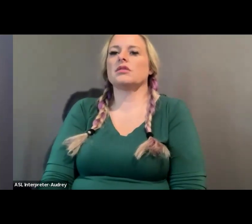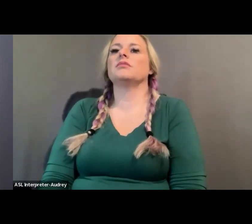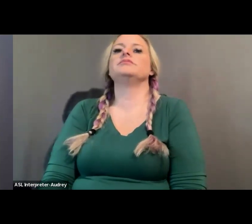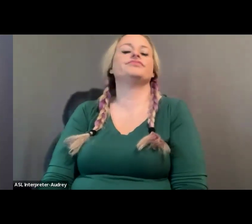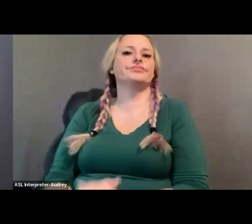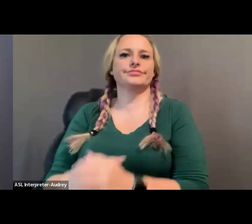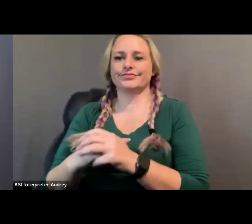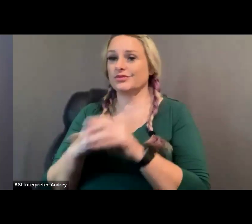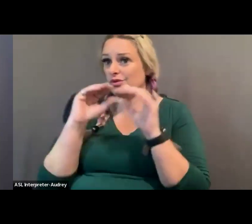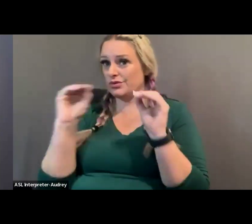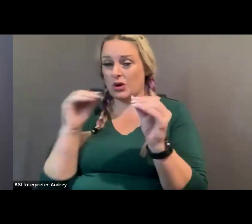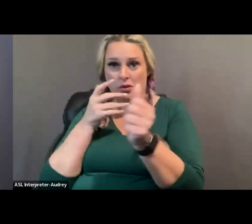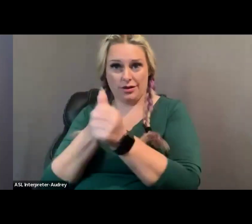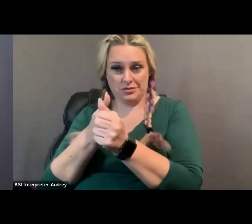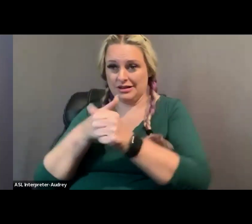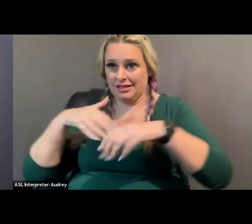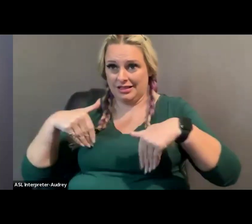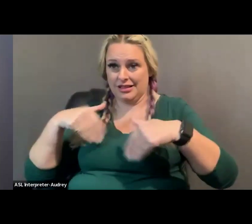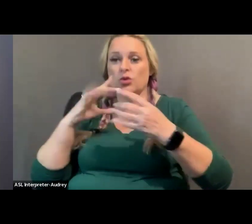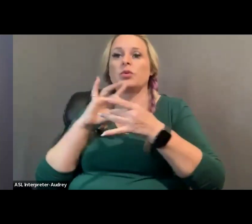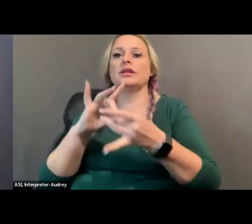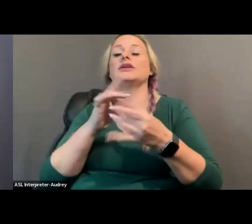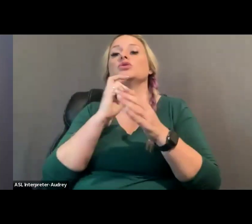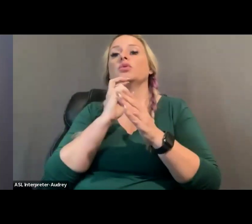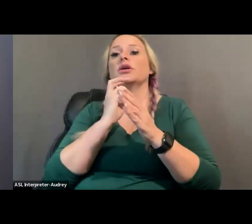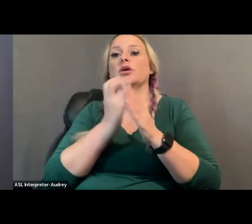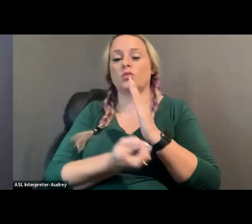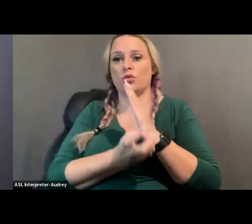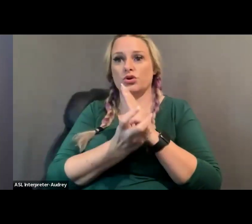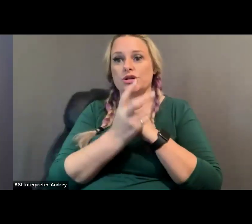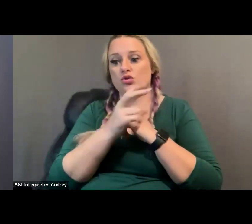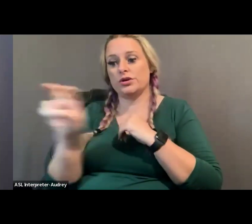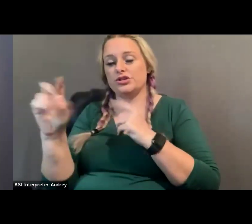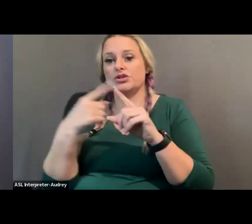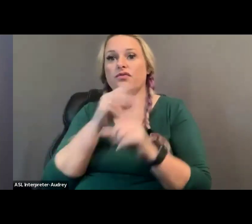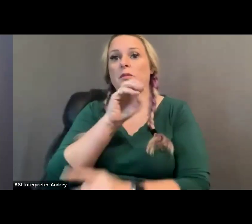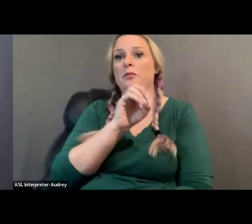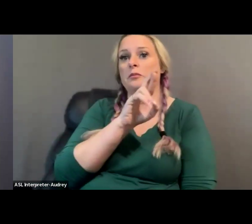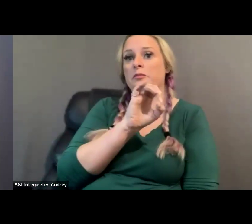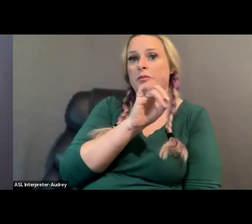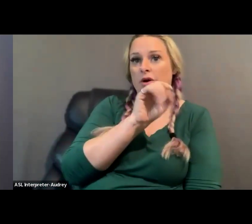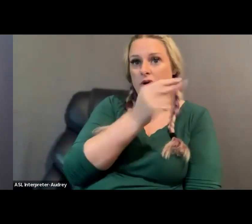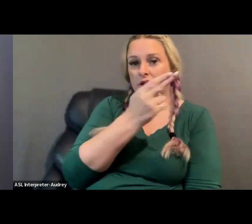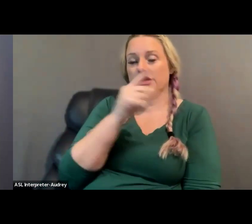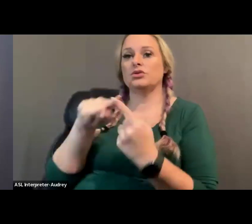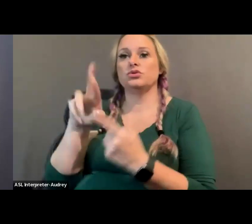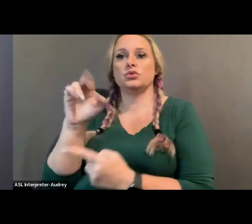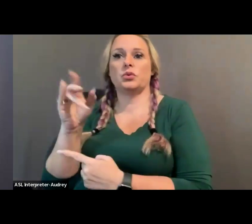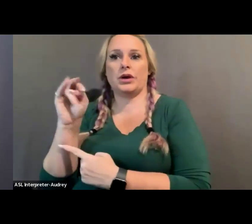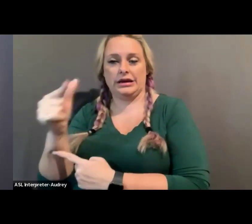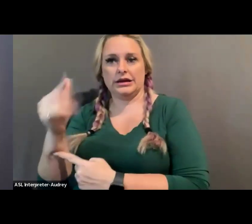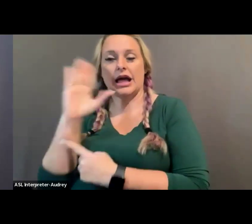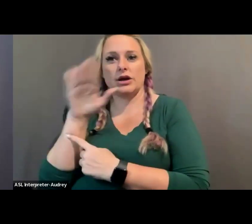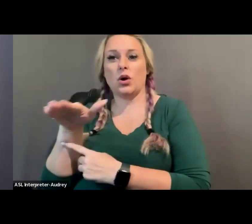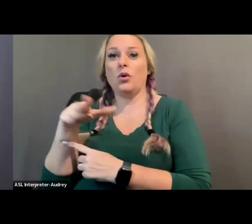There is not an update yet on the Immersion transition between Meredith and Reading. I know that the surveys were handed out, and I believe that everyone